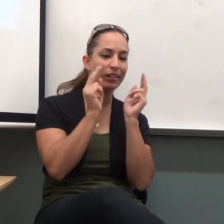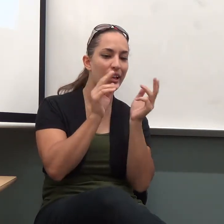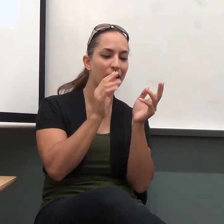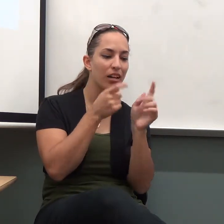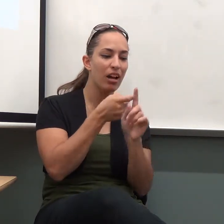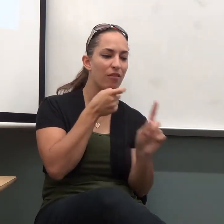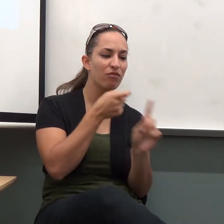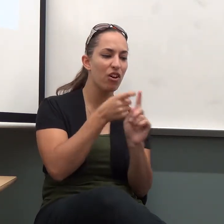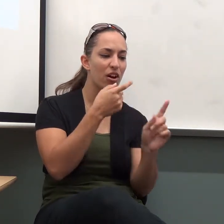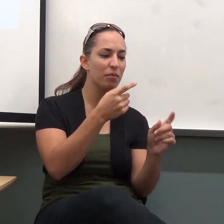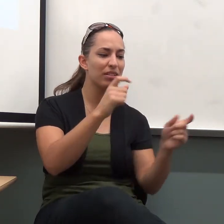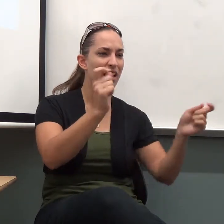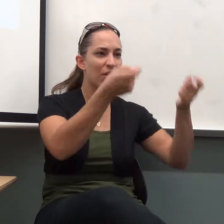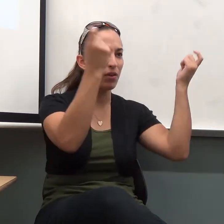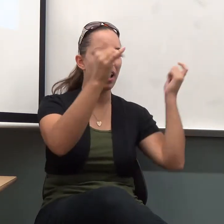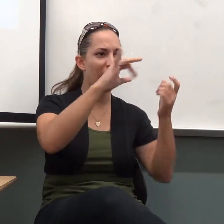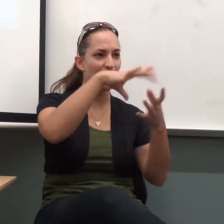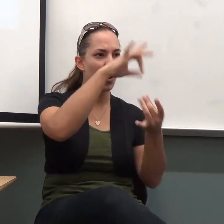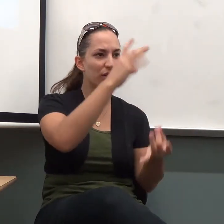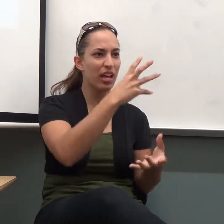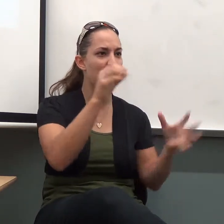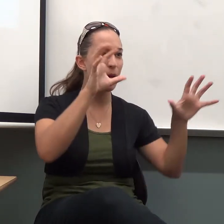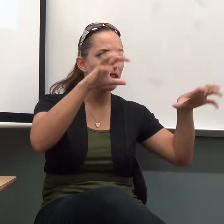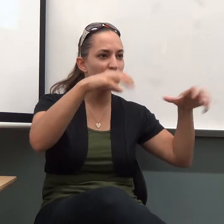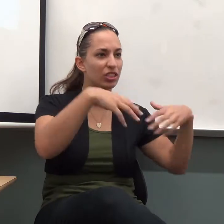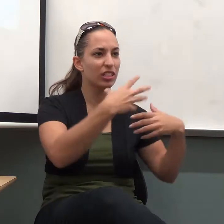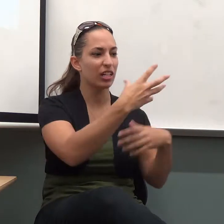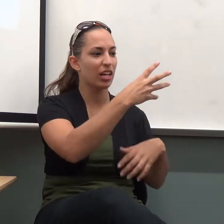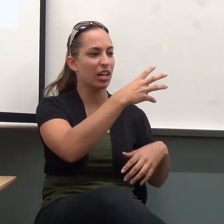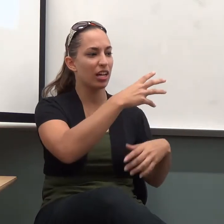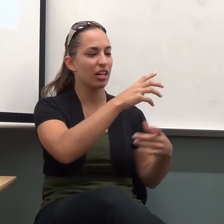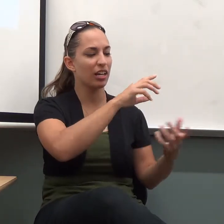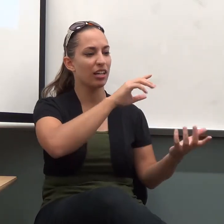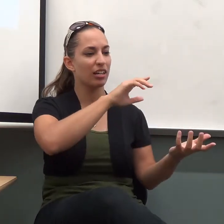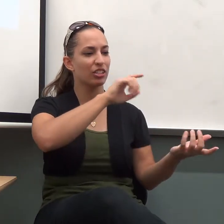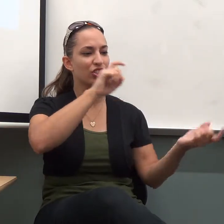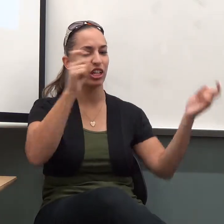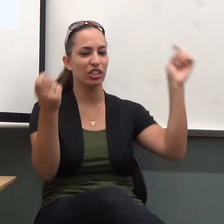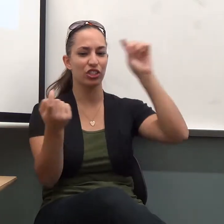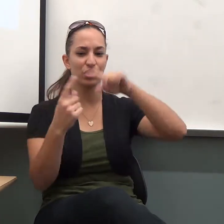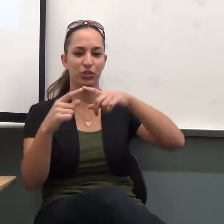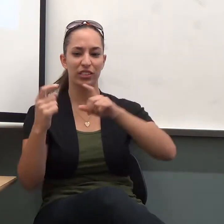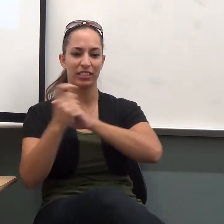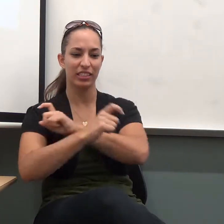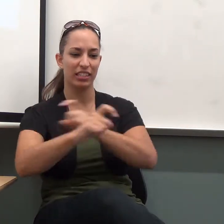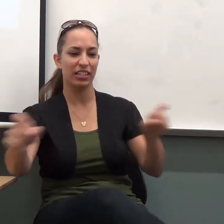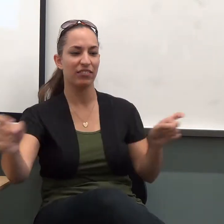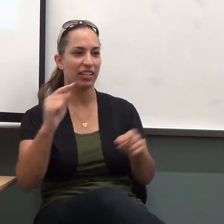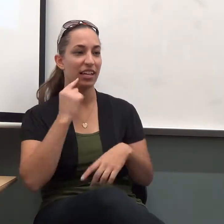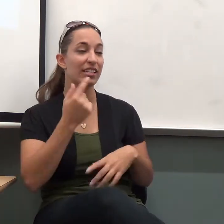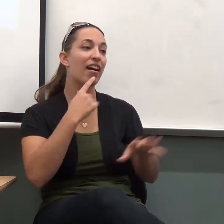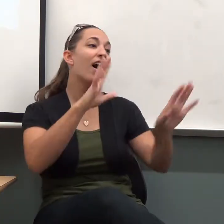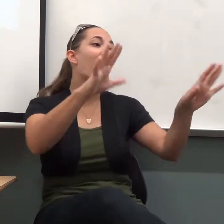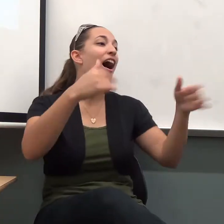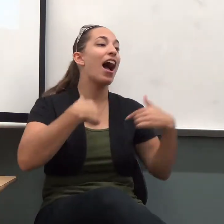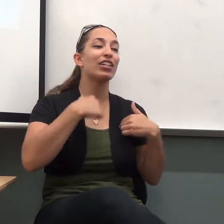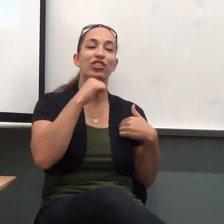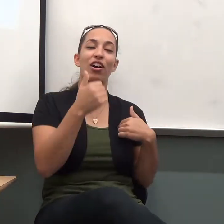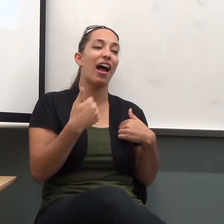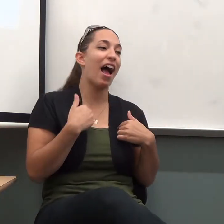like ghosts and monsters come out to giving candy? I don't have the answer, the history of Halloween right now, David. But we need to focus